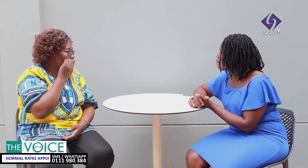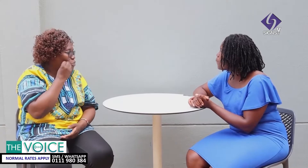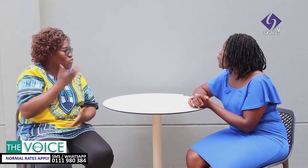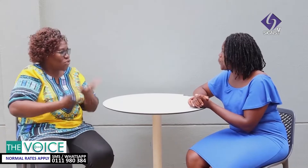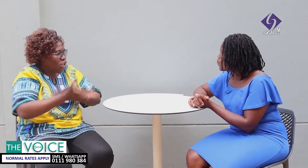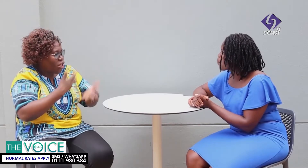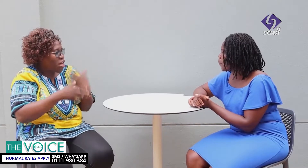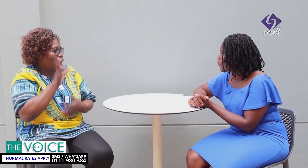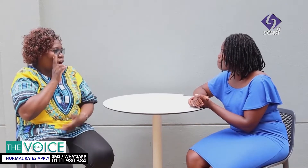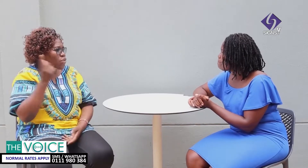have the conversation,